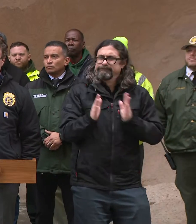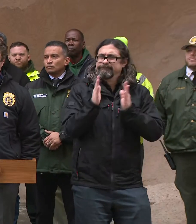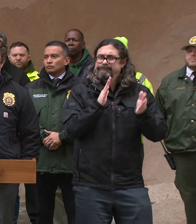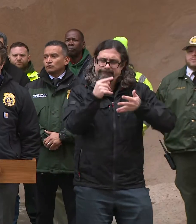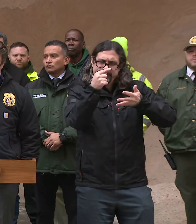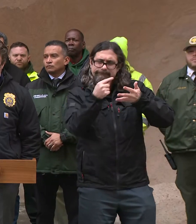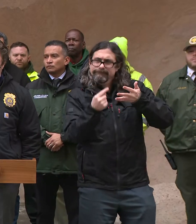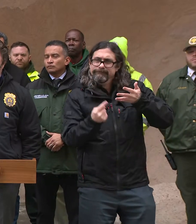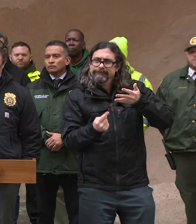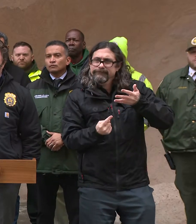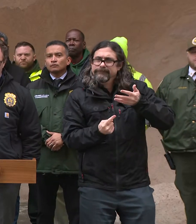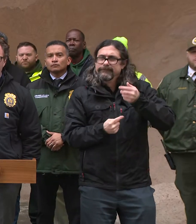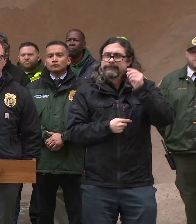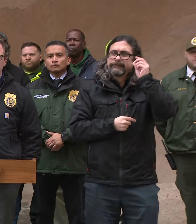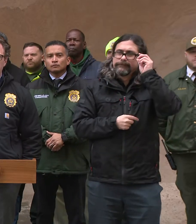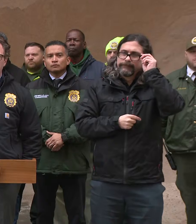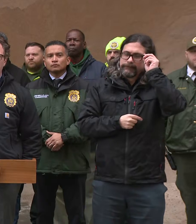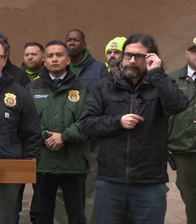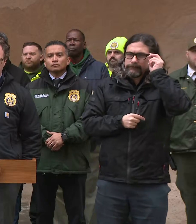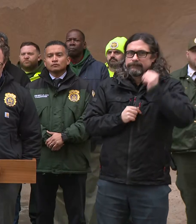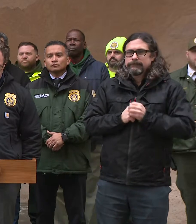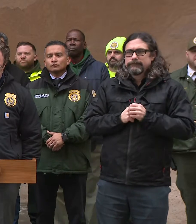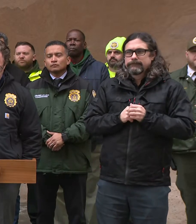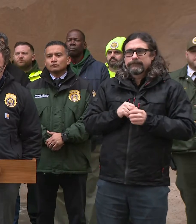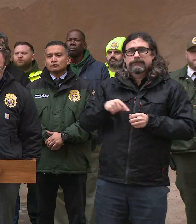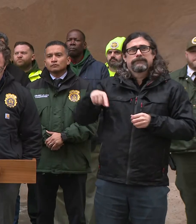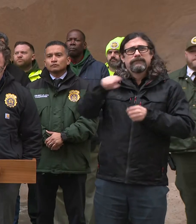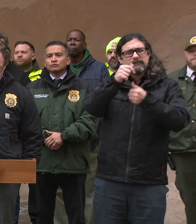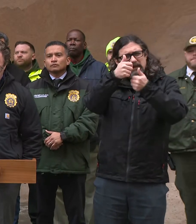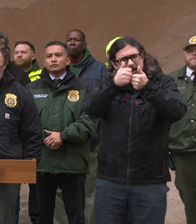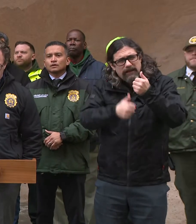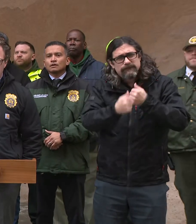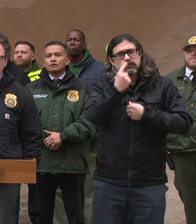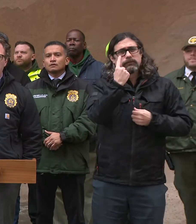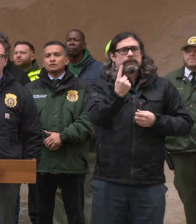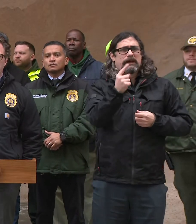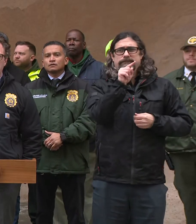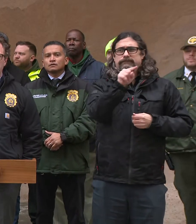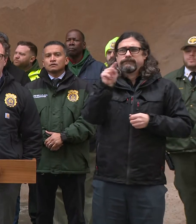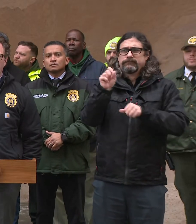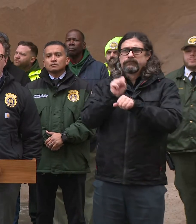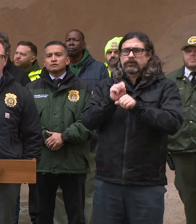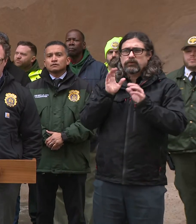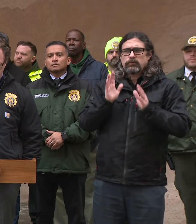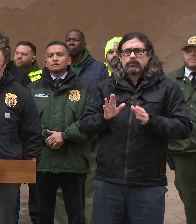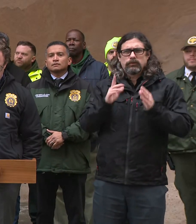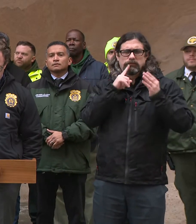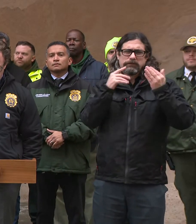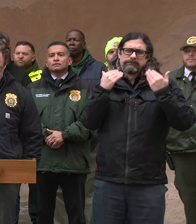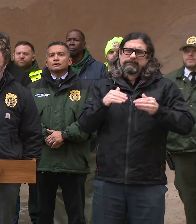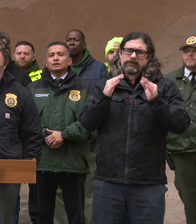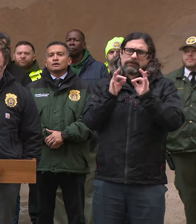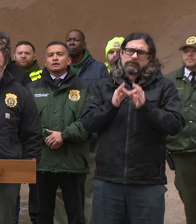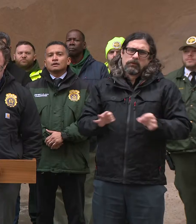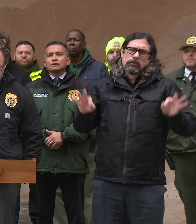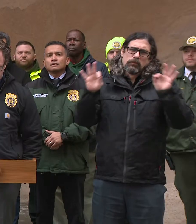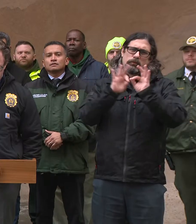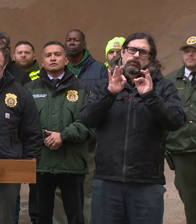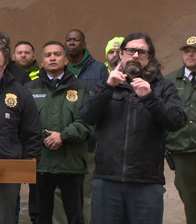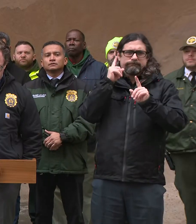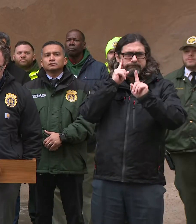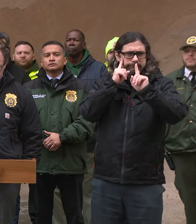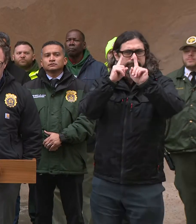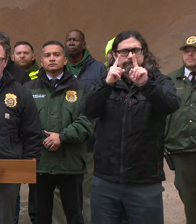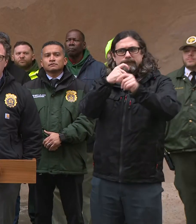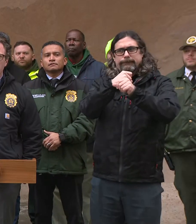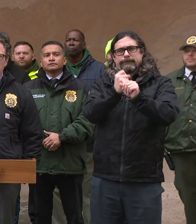them is essential to keeping our city and New Yorkers safe. And we deeply appreciate your dedication and the